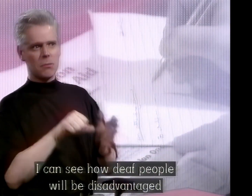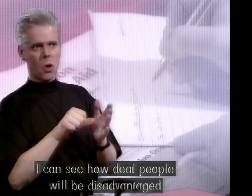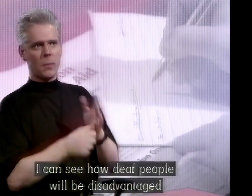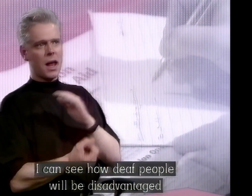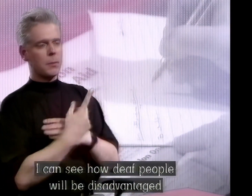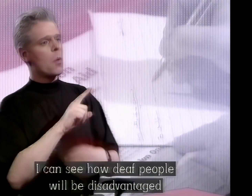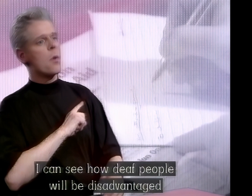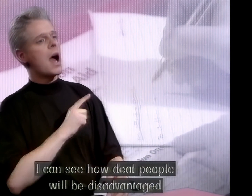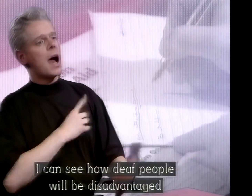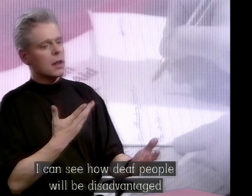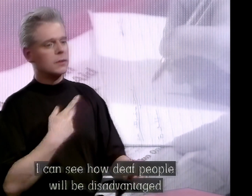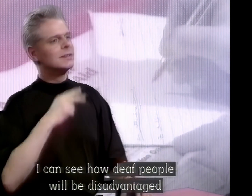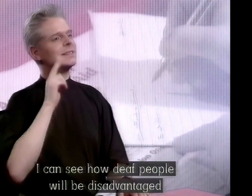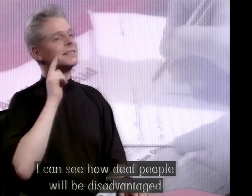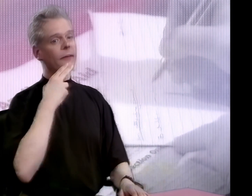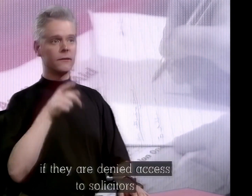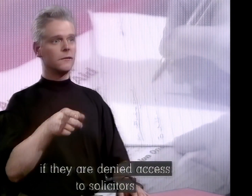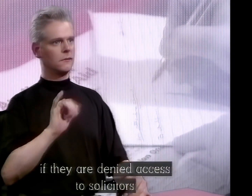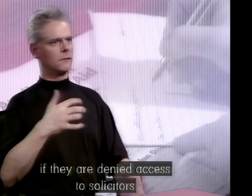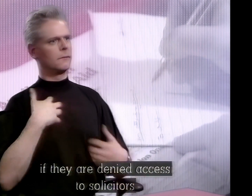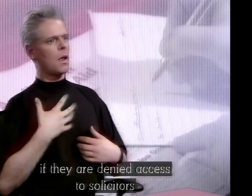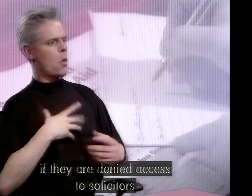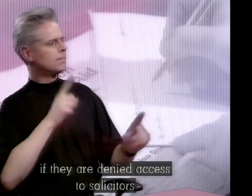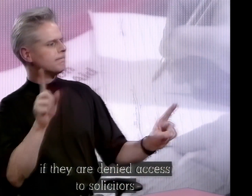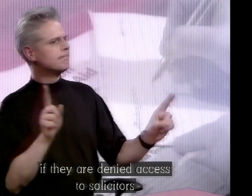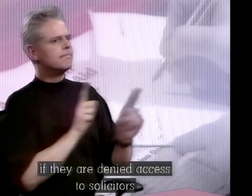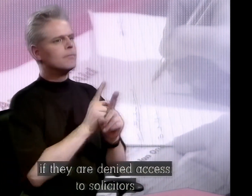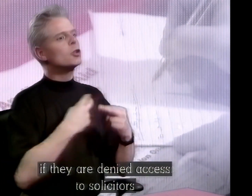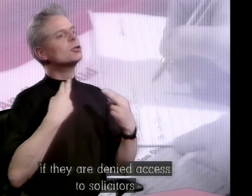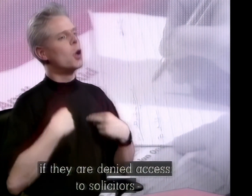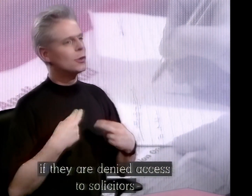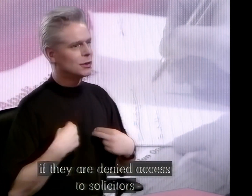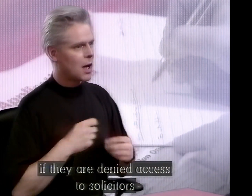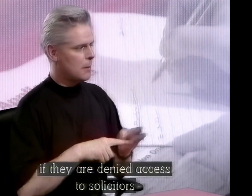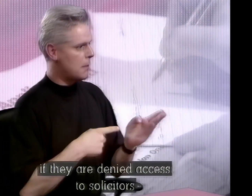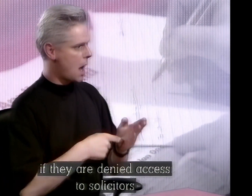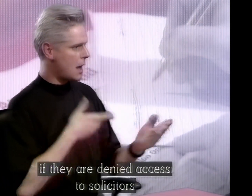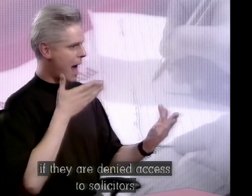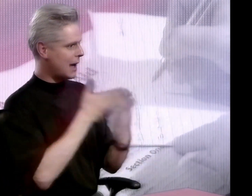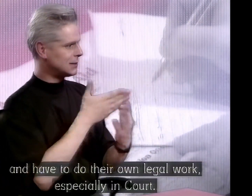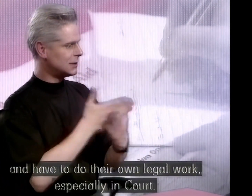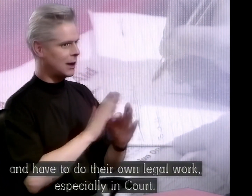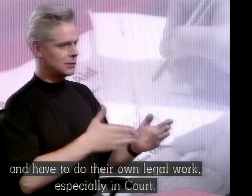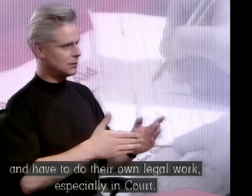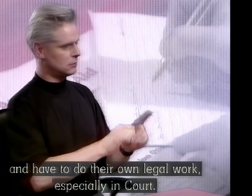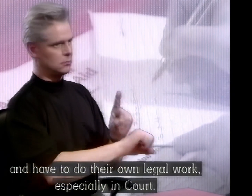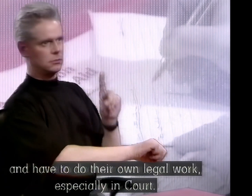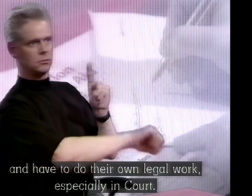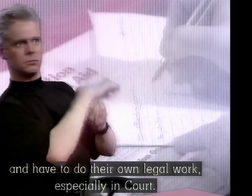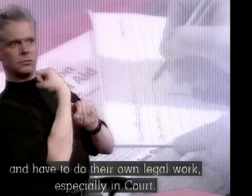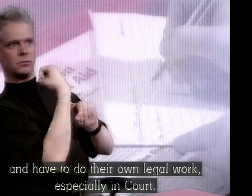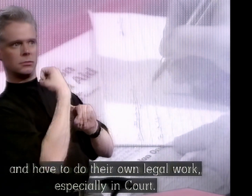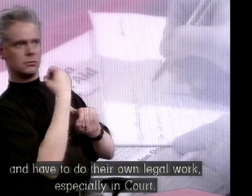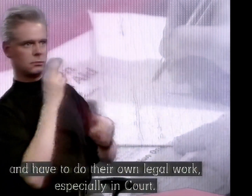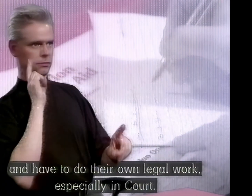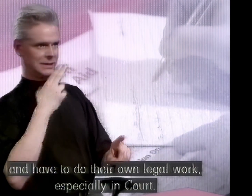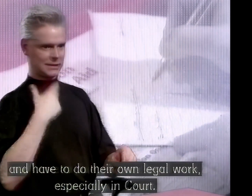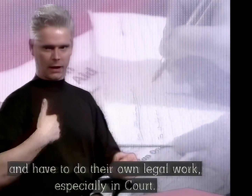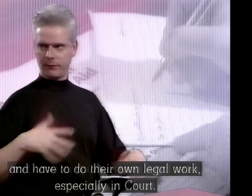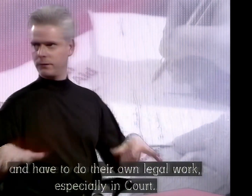Well, I can see how deaf people will be disadvantaged if they're denied access to solicitors and have to do their own legal work, especially in